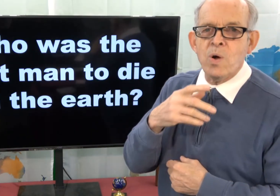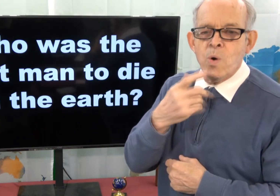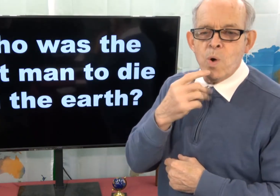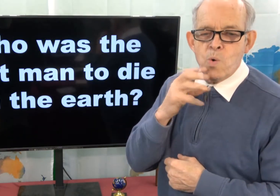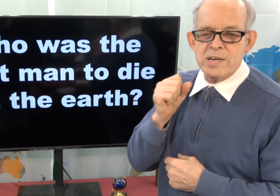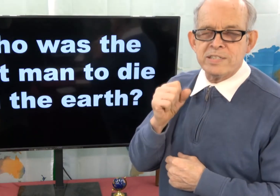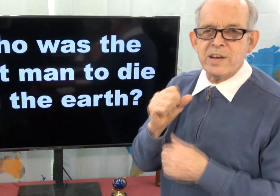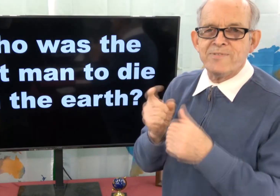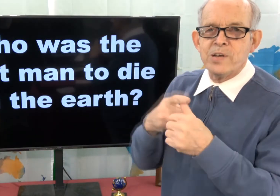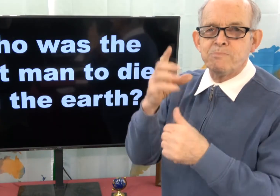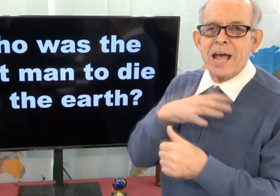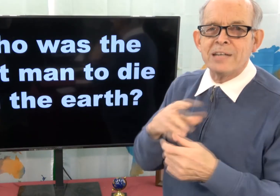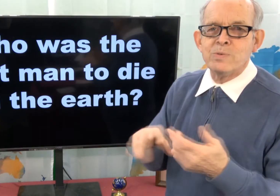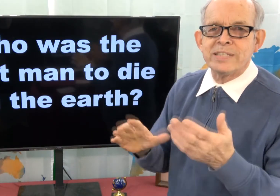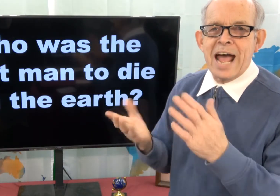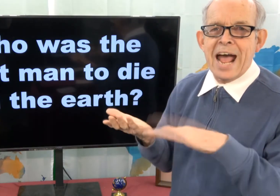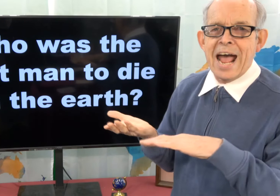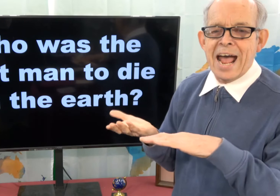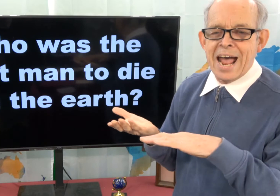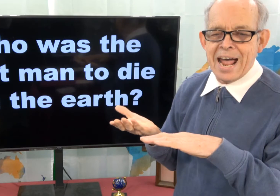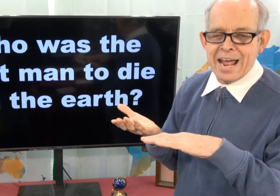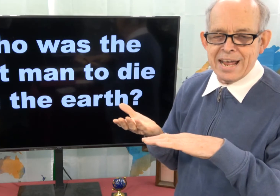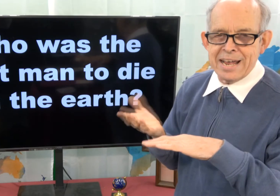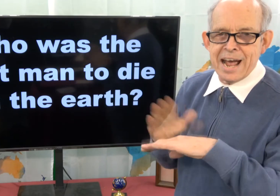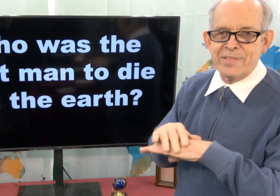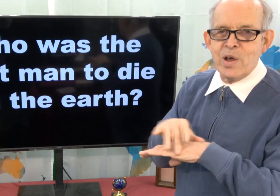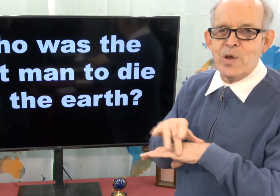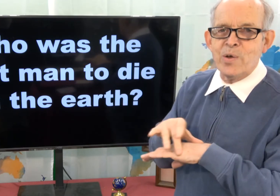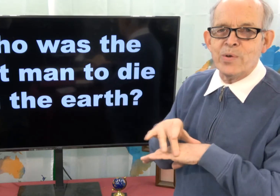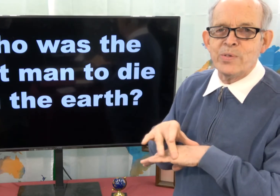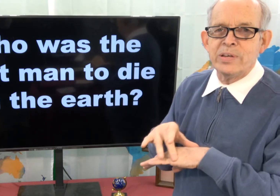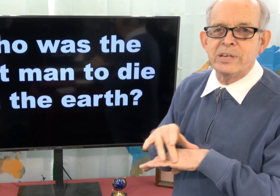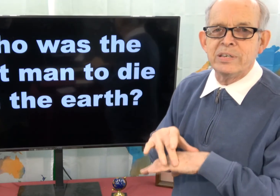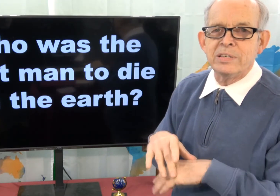Who was the first man to die at her?